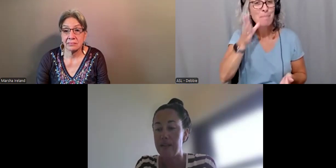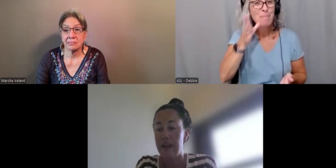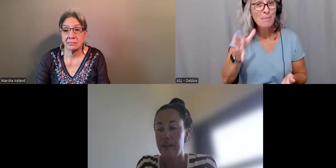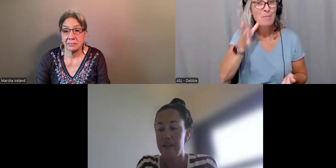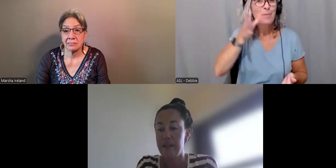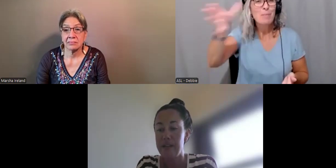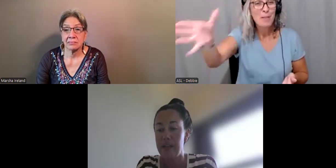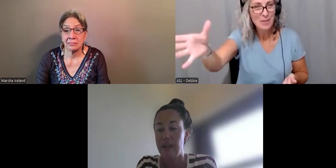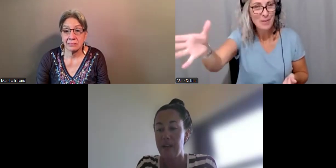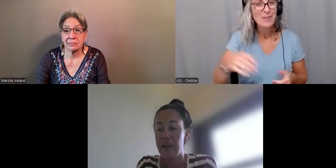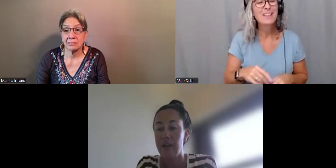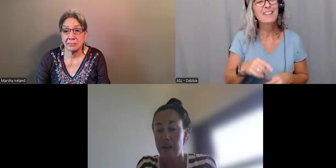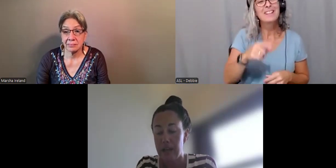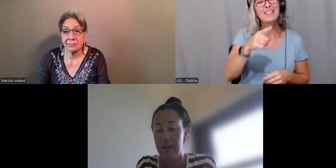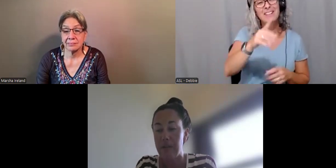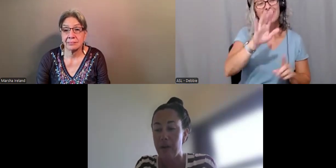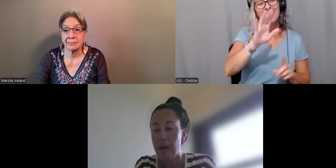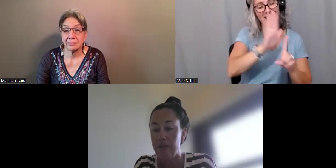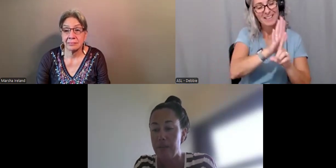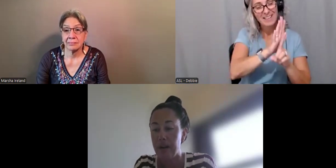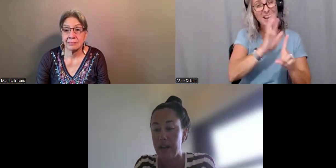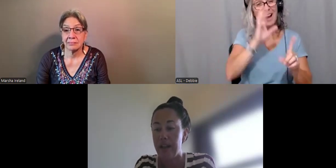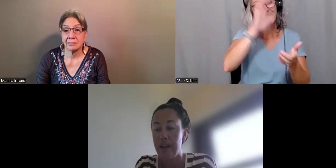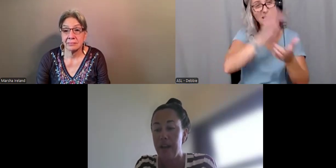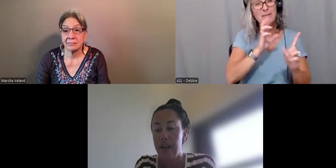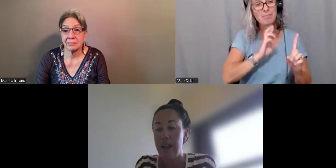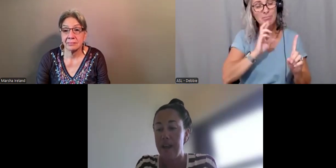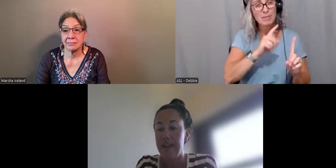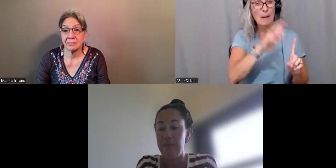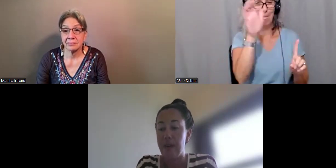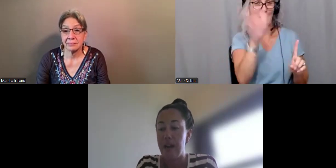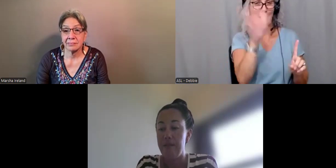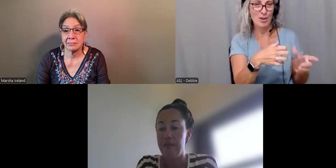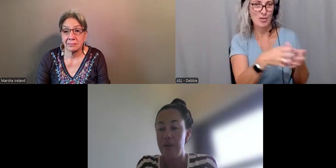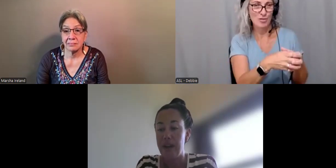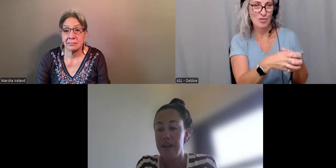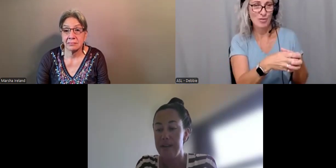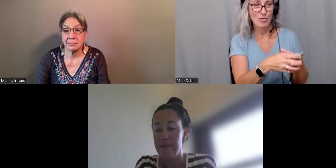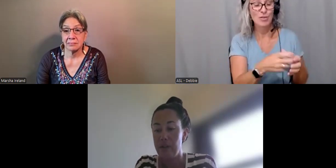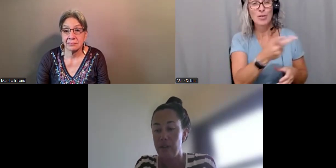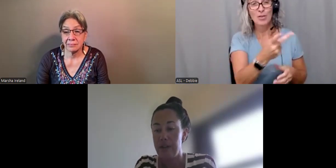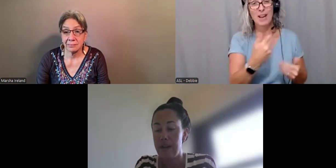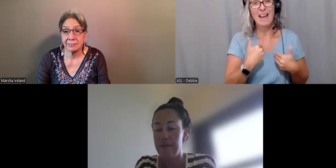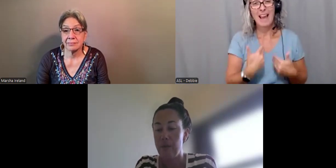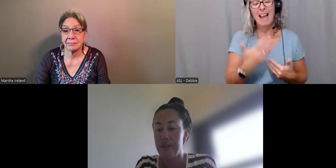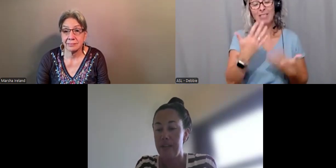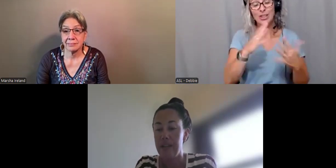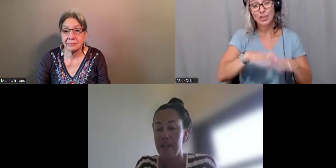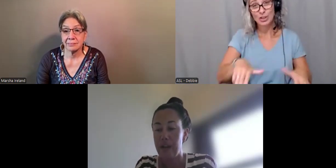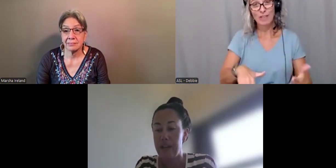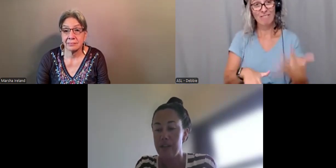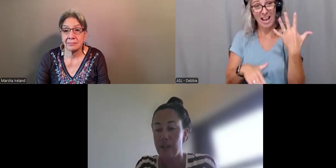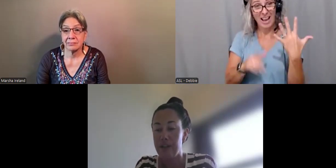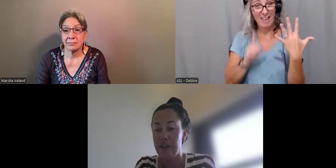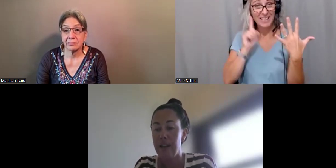husband, Max Ireland, is a hearing member of the Bear Clan, and they have 5 Oneida deaf children and